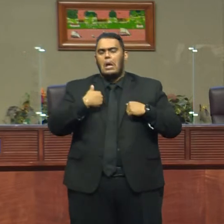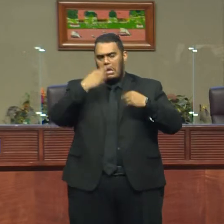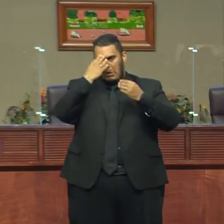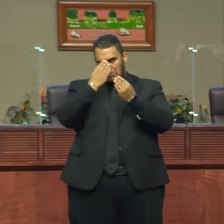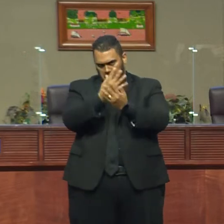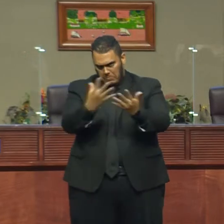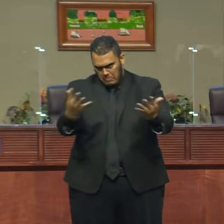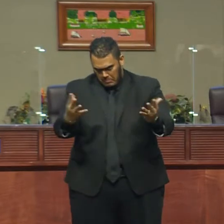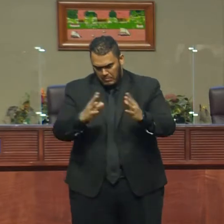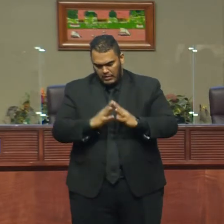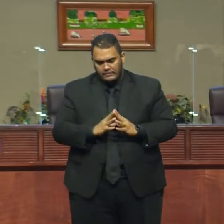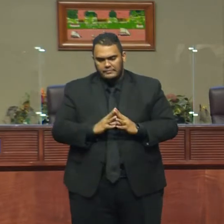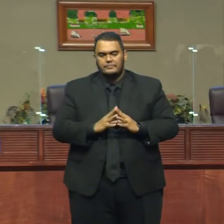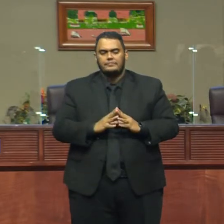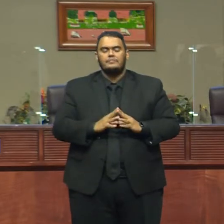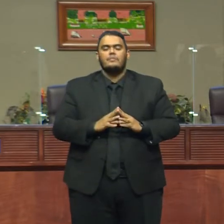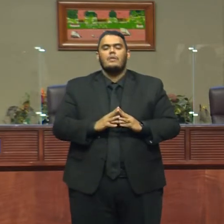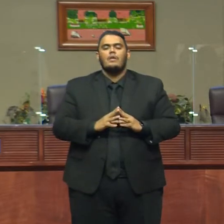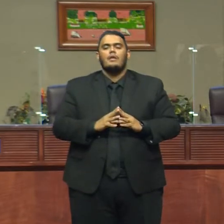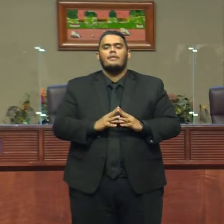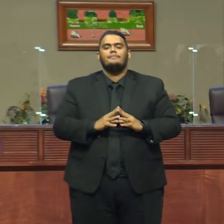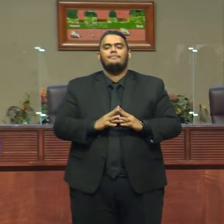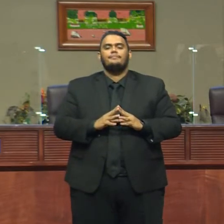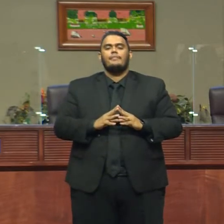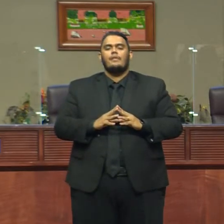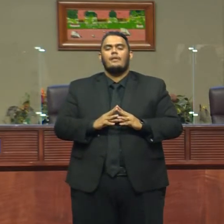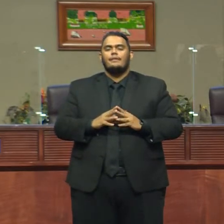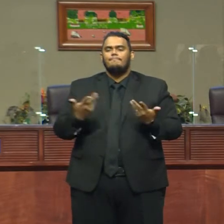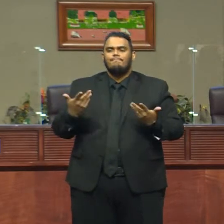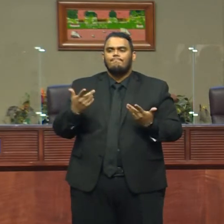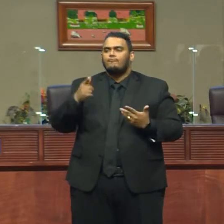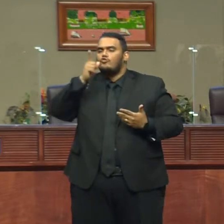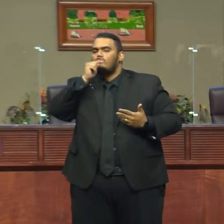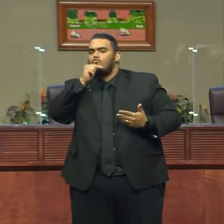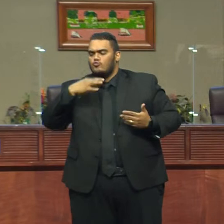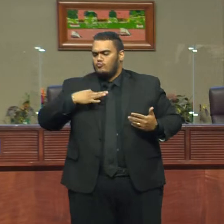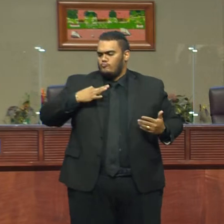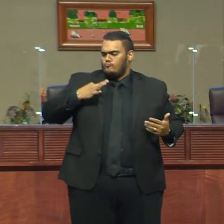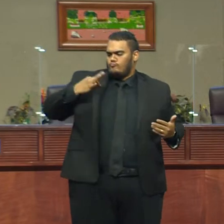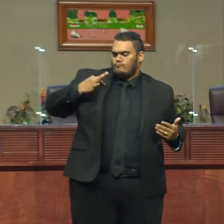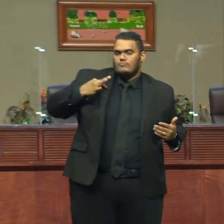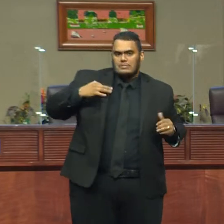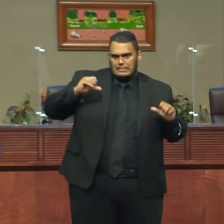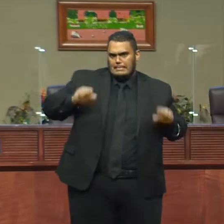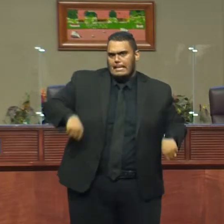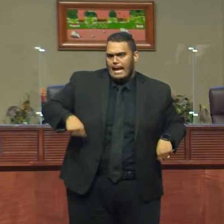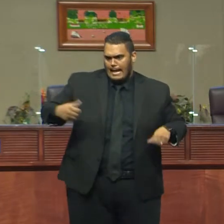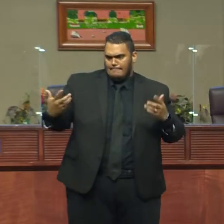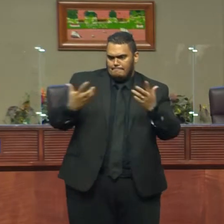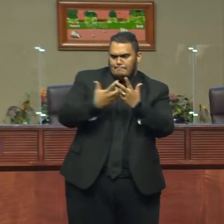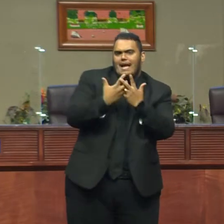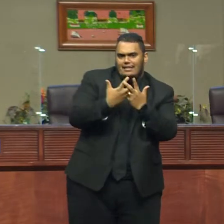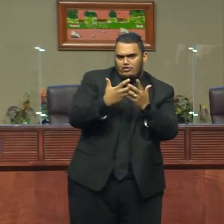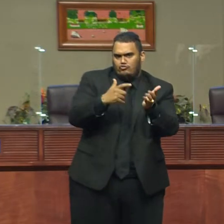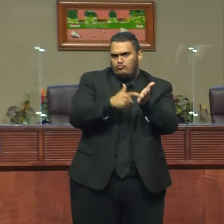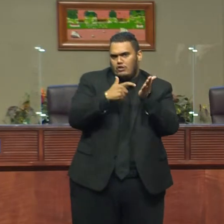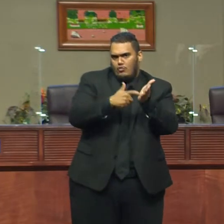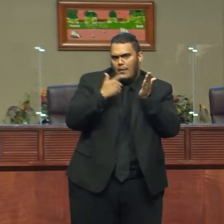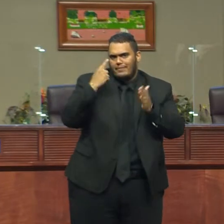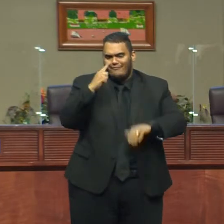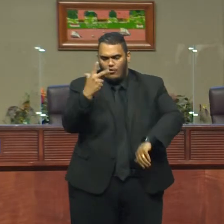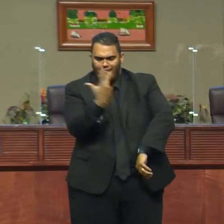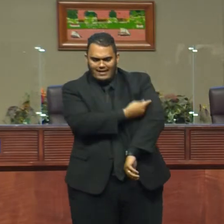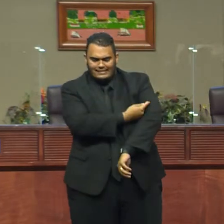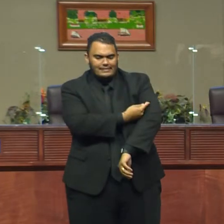terms of who will be eligible, they really didn't get into that on the calls, but it very well could